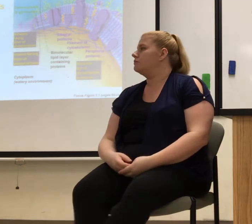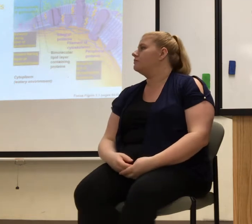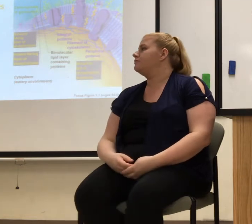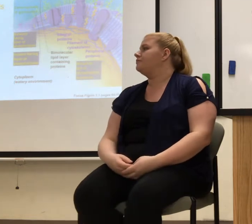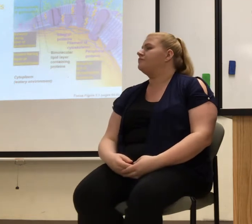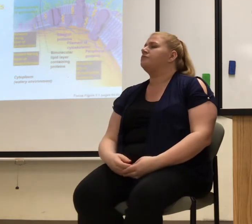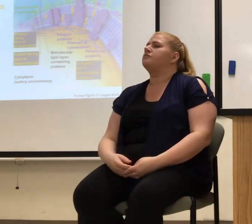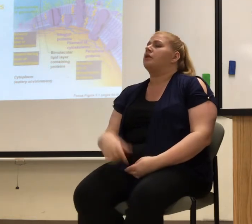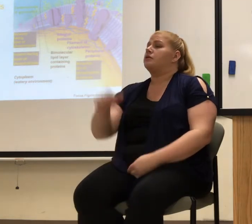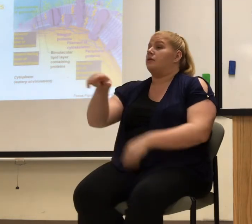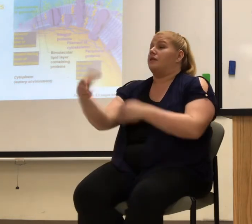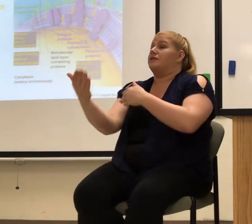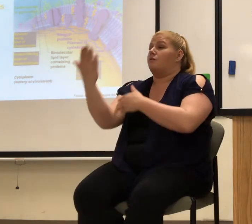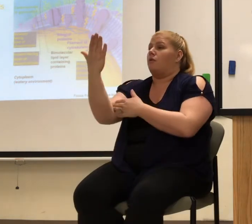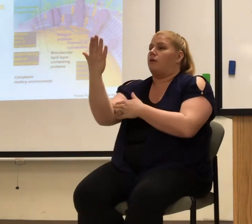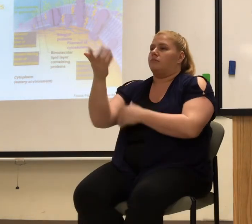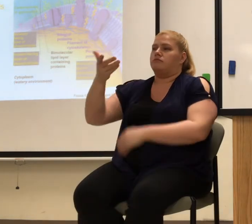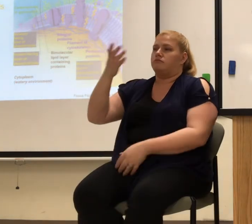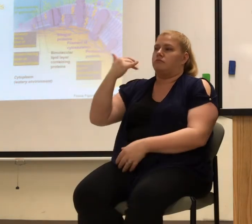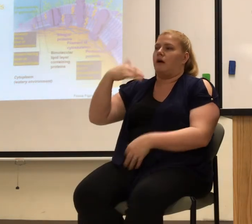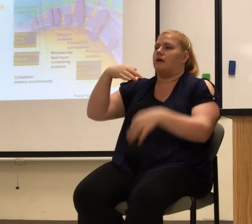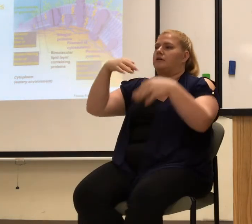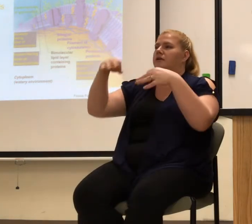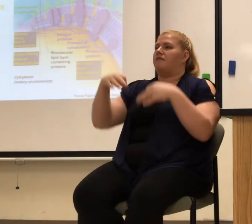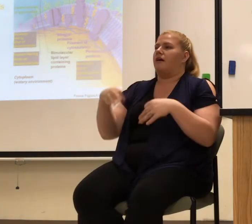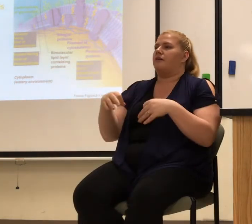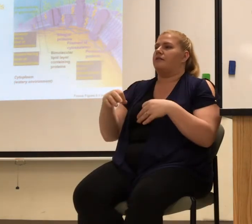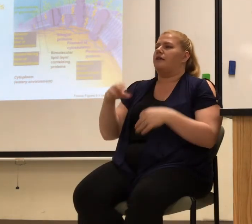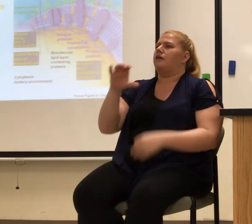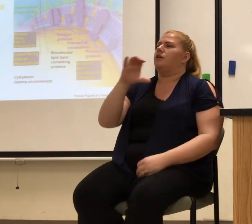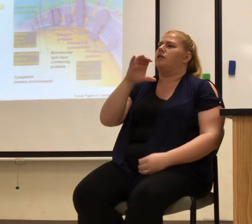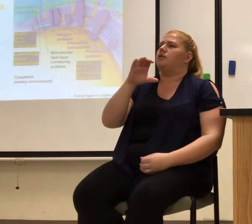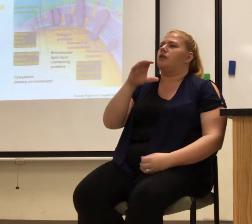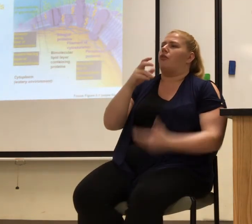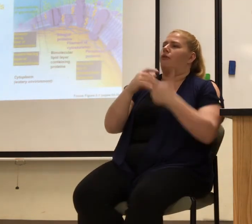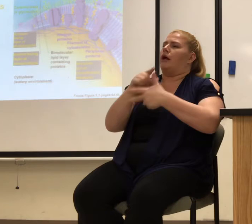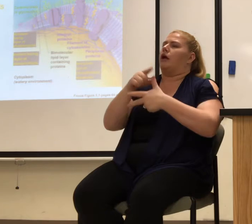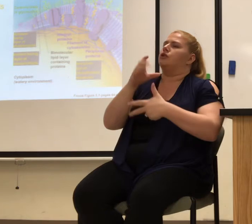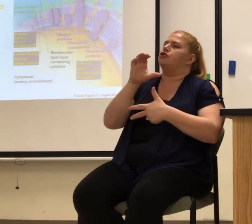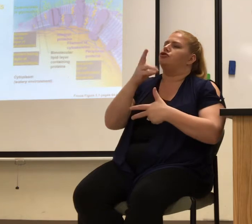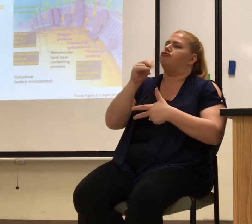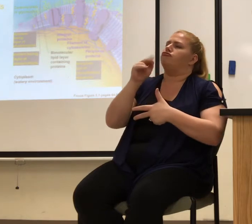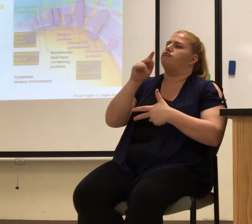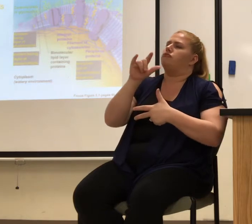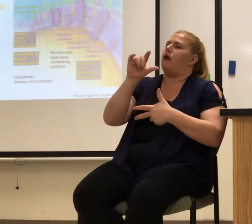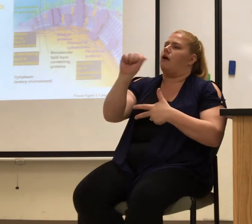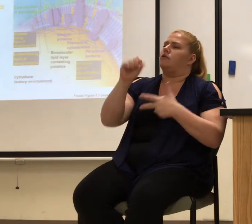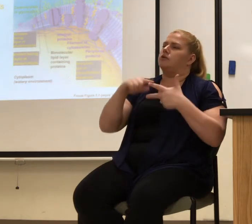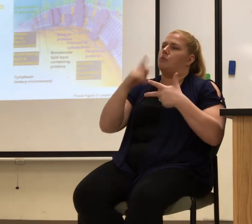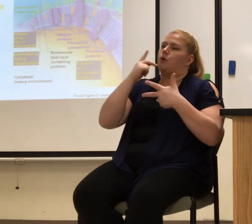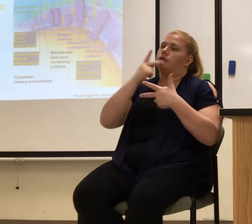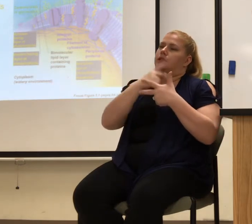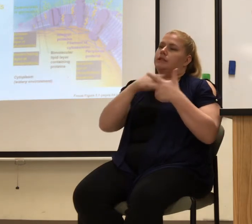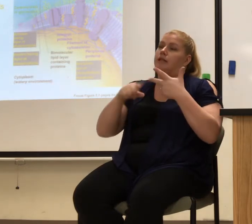Earlier this morning when I defined the channels, proteins, and pumps, things like that.